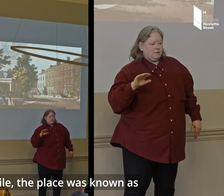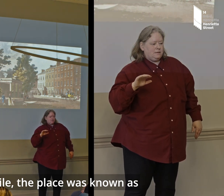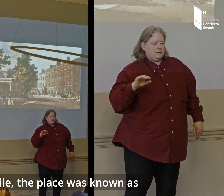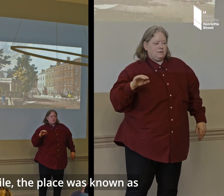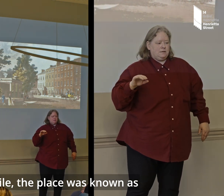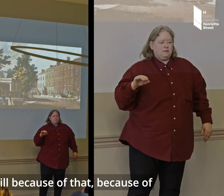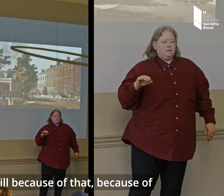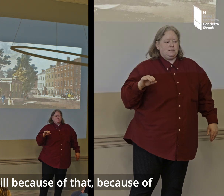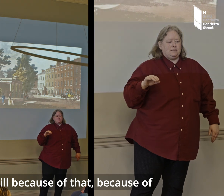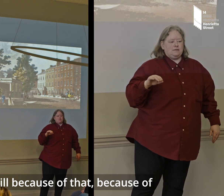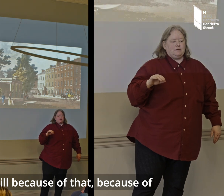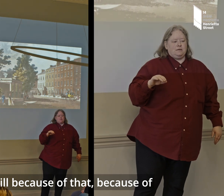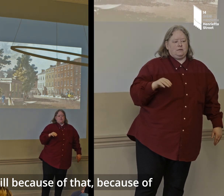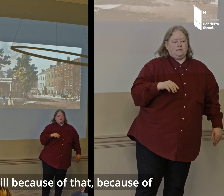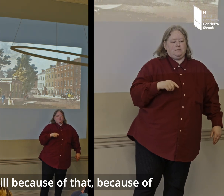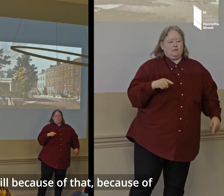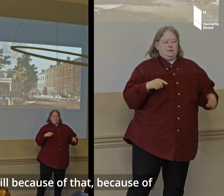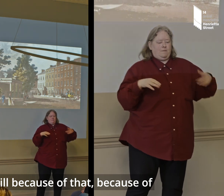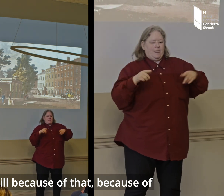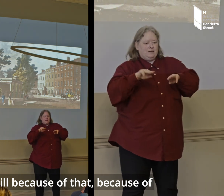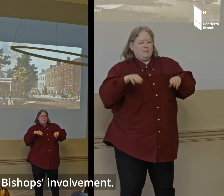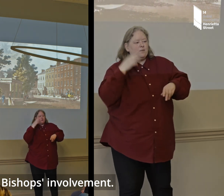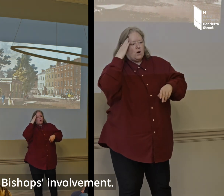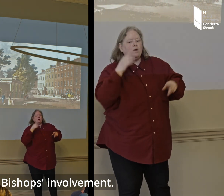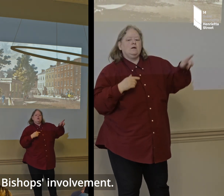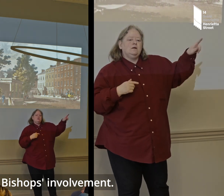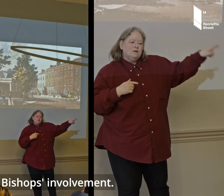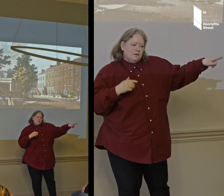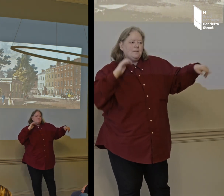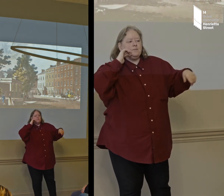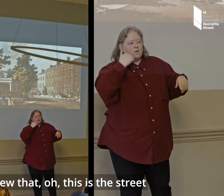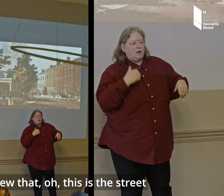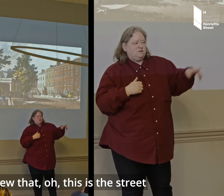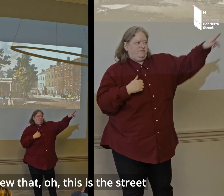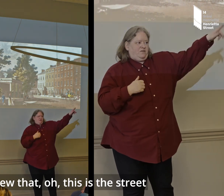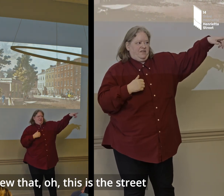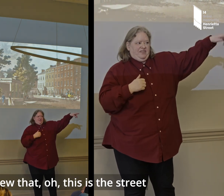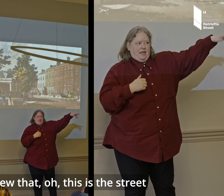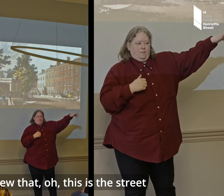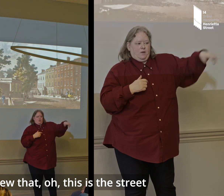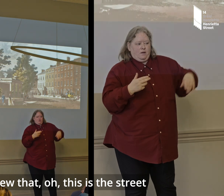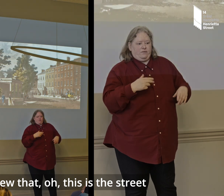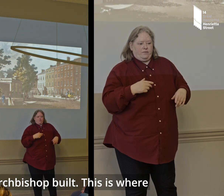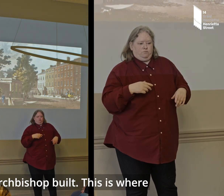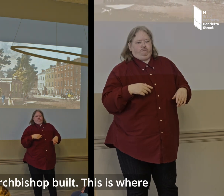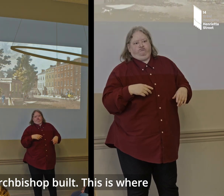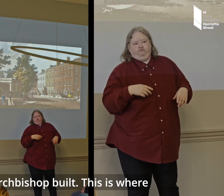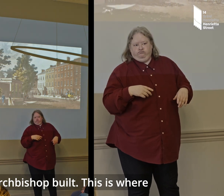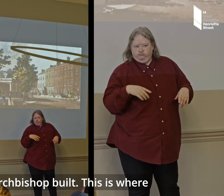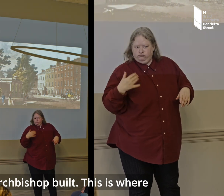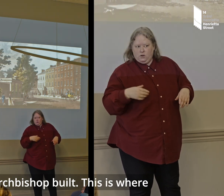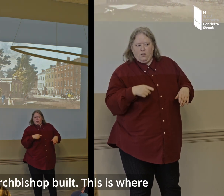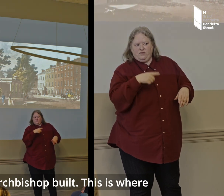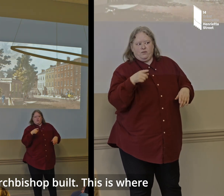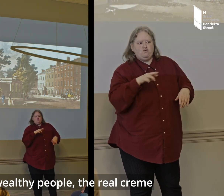while, the place was known as Primate's Hill because of that, because of the bishop's involvement. People knew that, oh, this is the street that the Archbishop